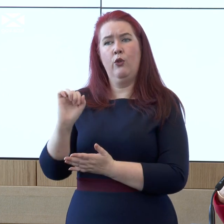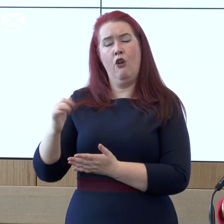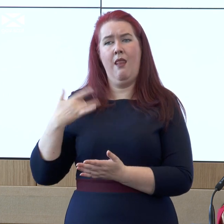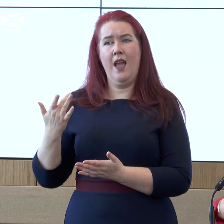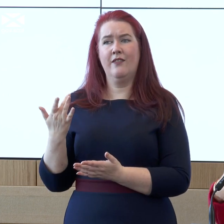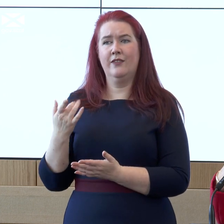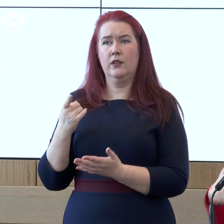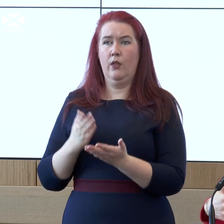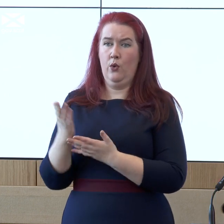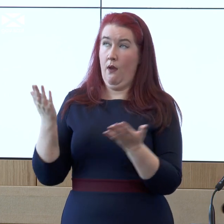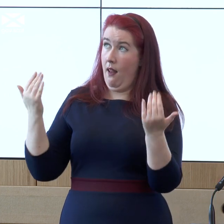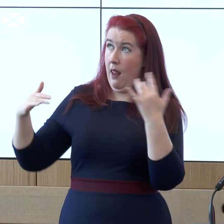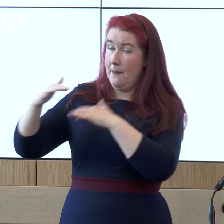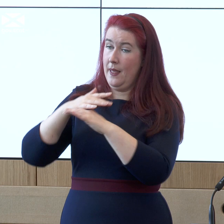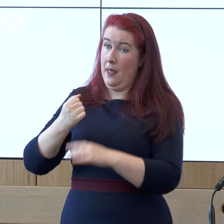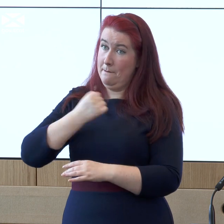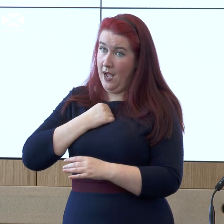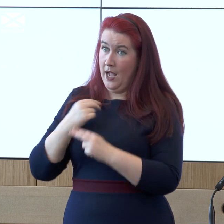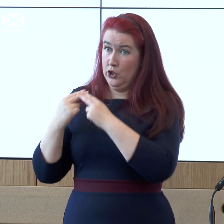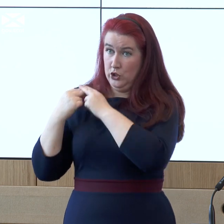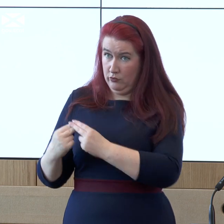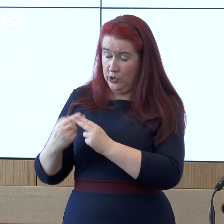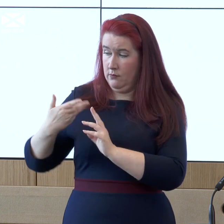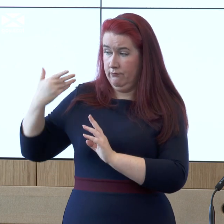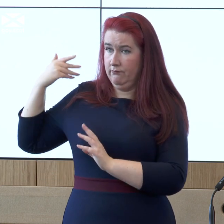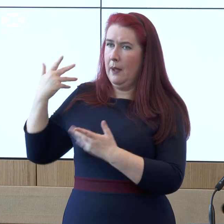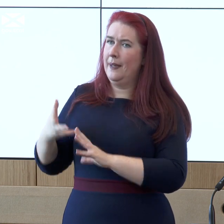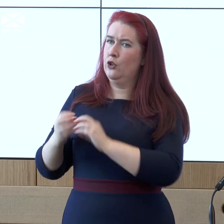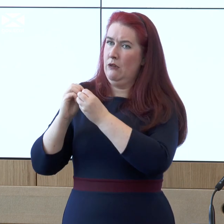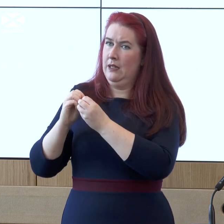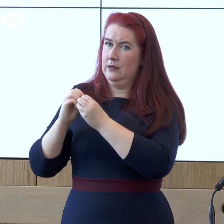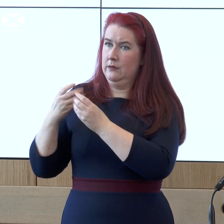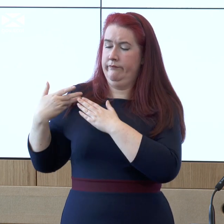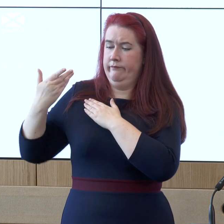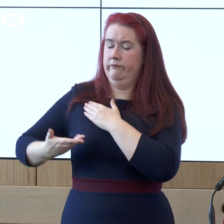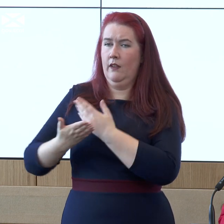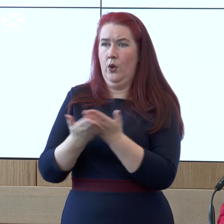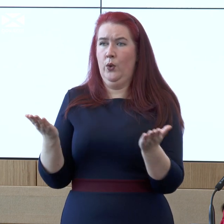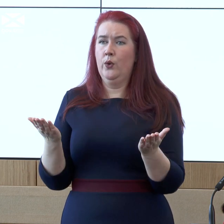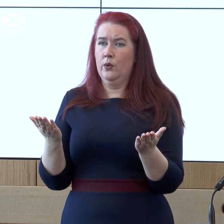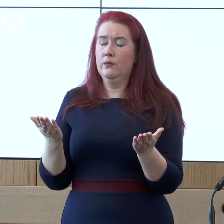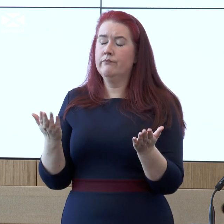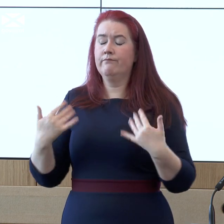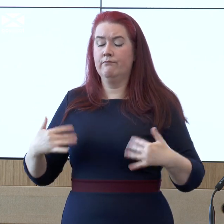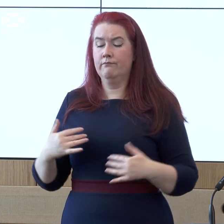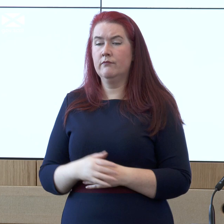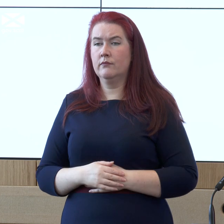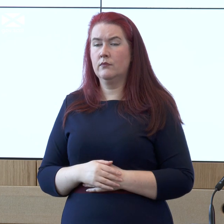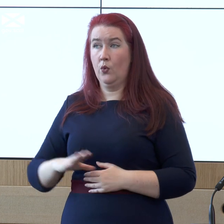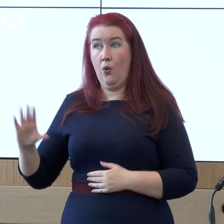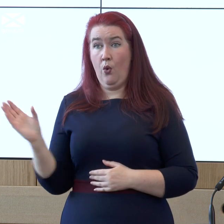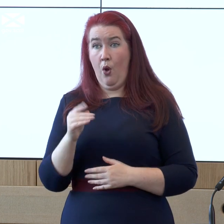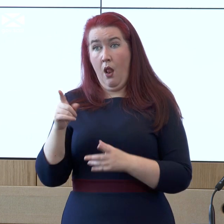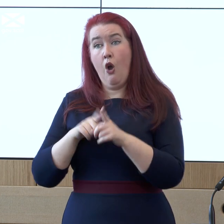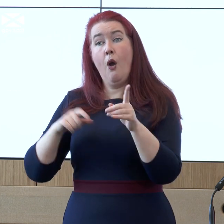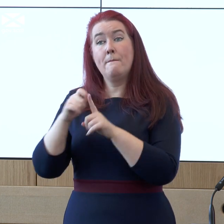that my and preceding generations have created. All leaders at COP need to truly